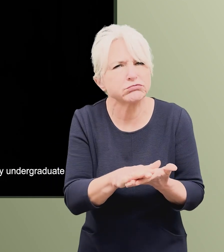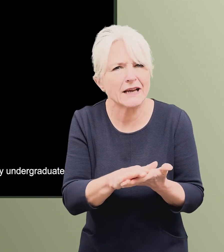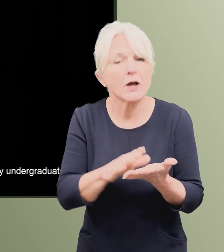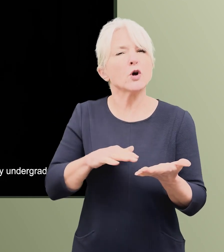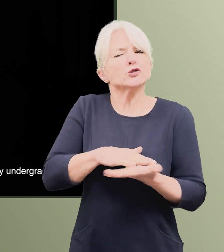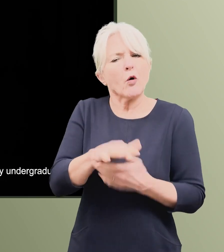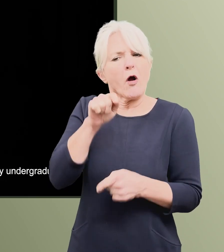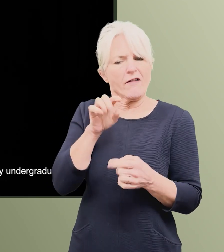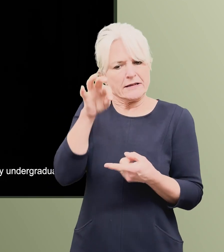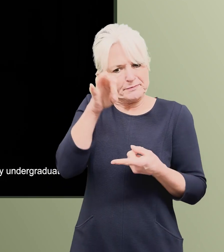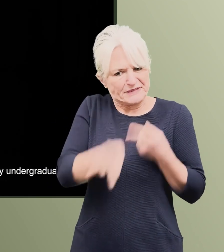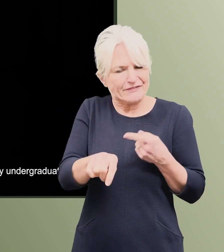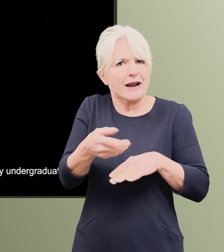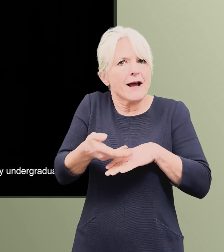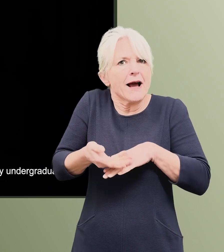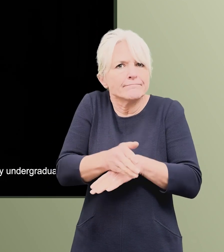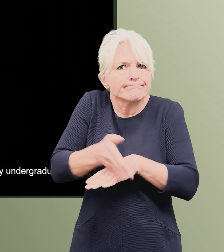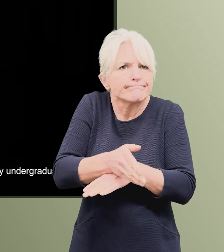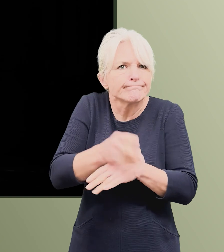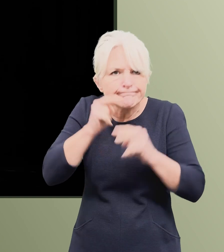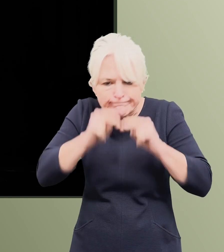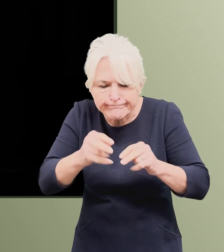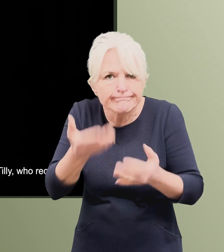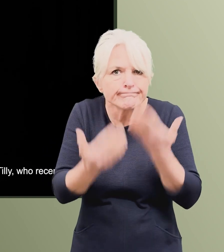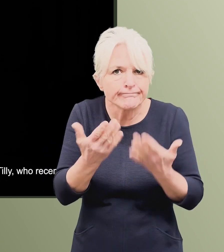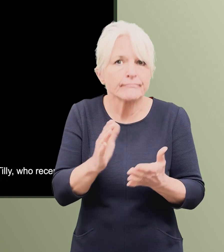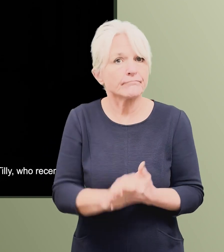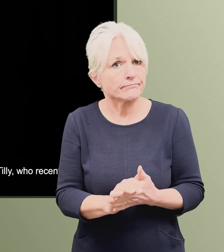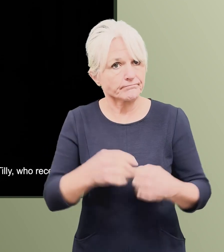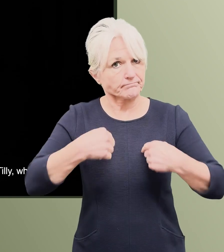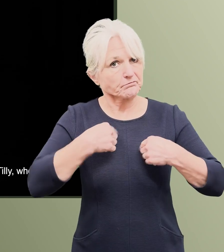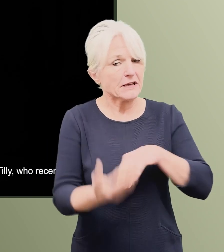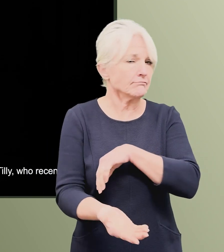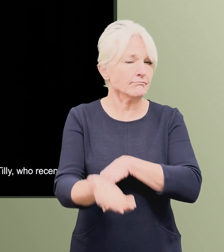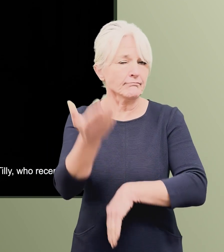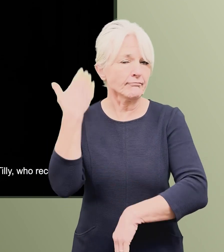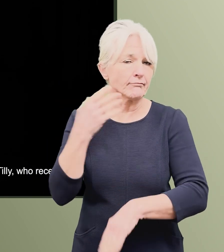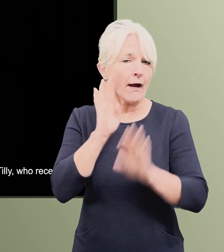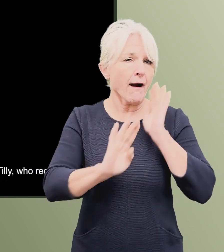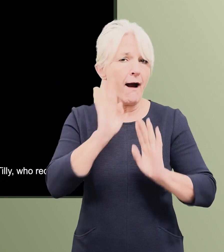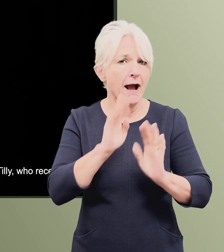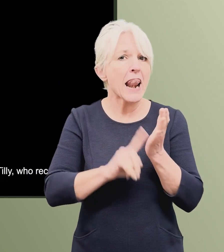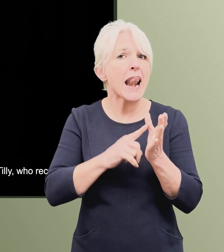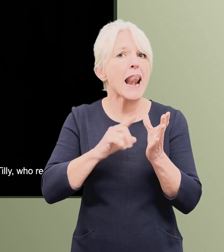me, way back into my undergraduate days when I was at Lampeter. And I was then under the